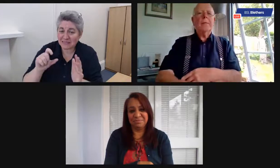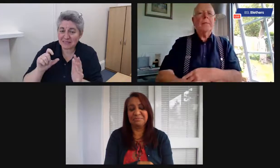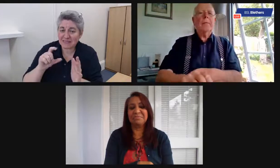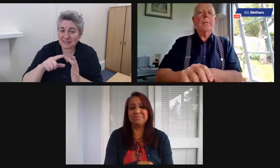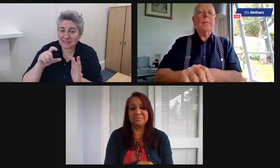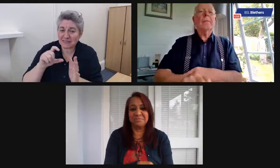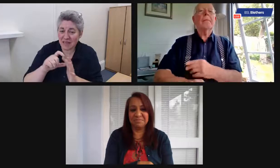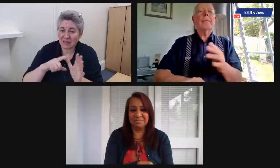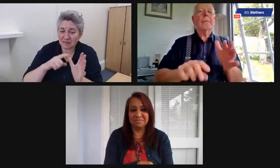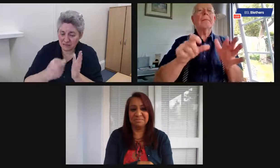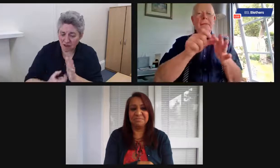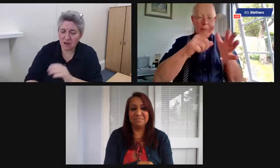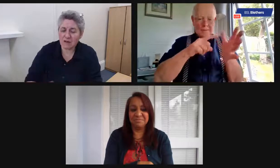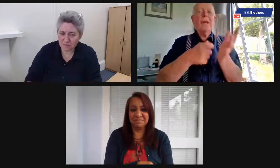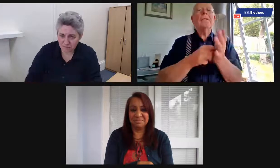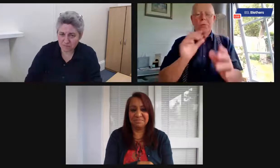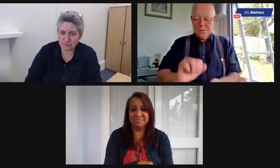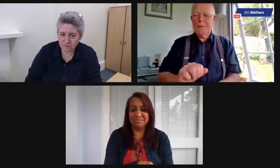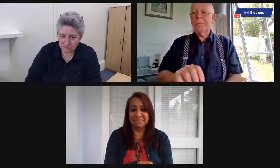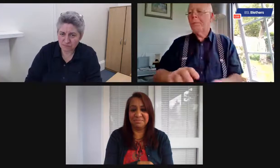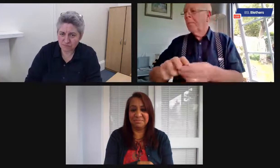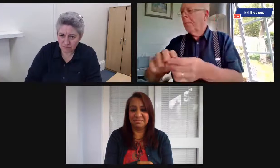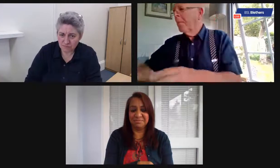That's from the Calder tree.